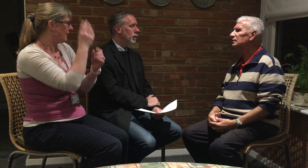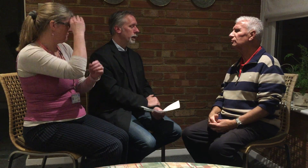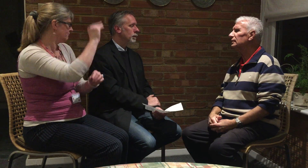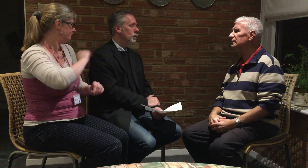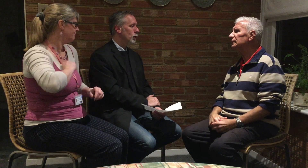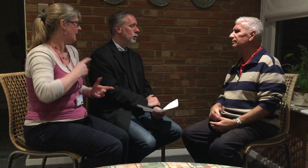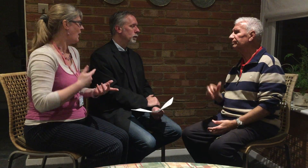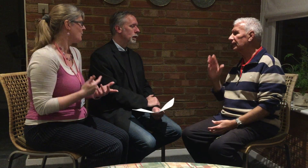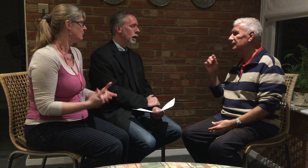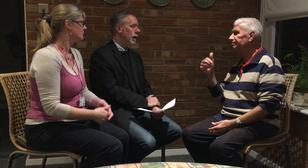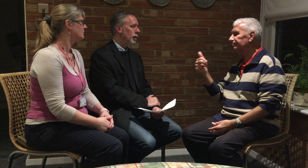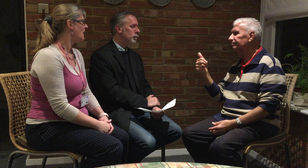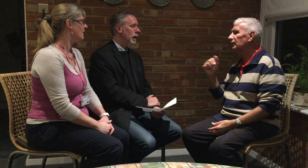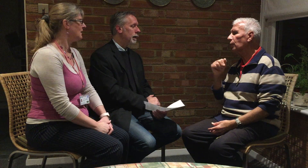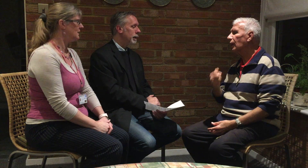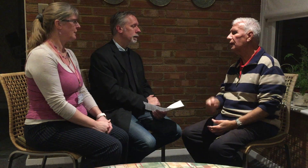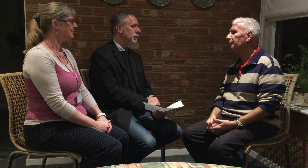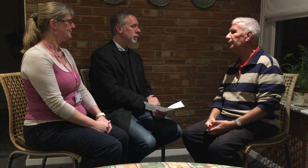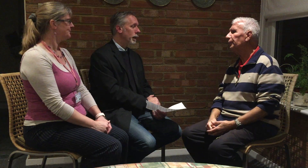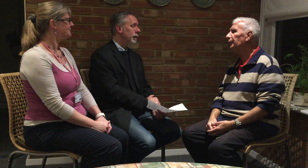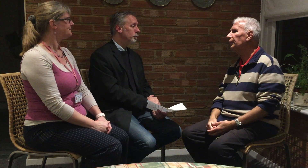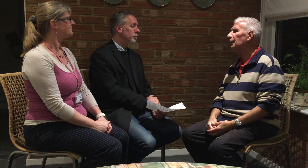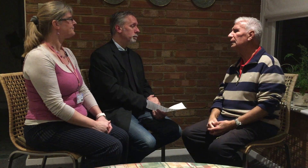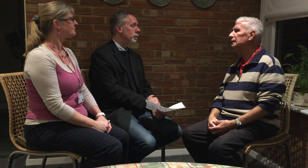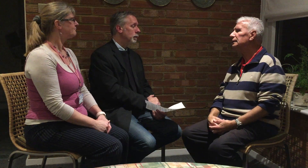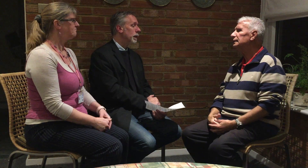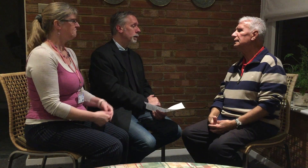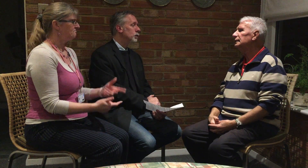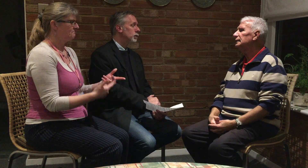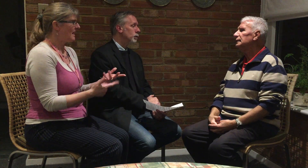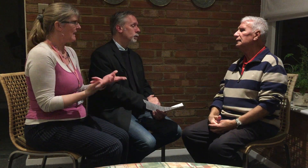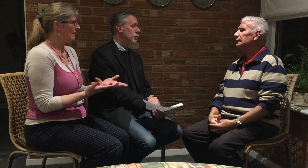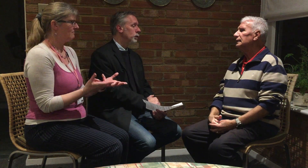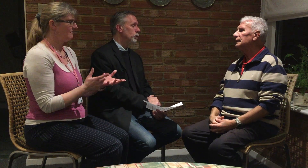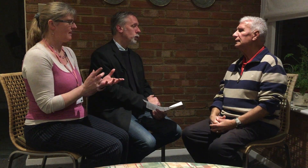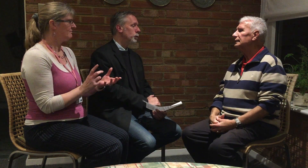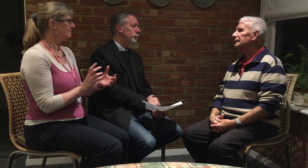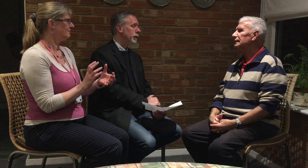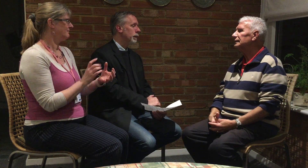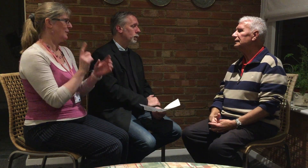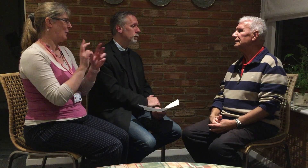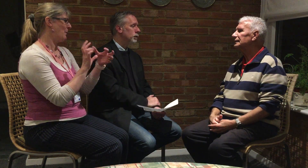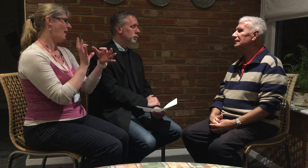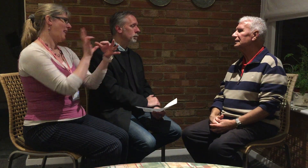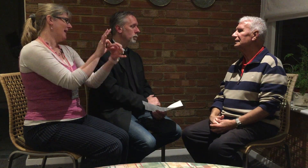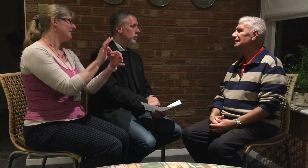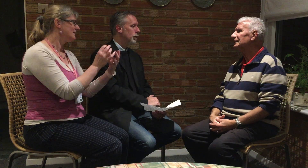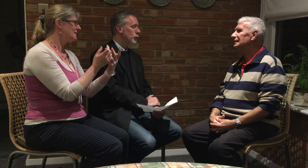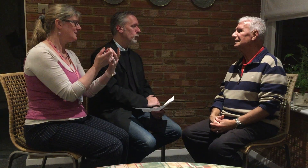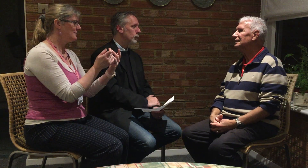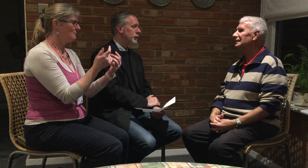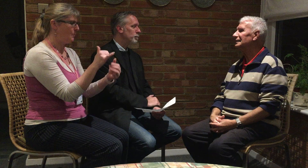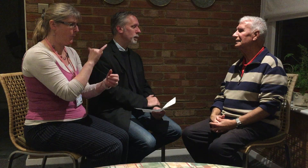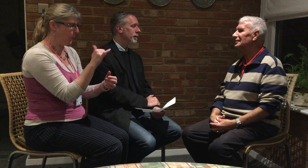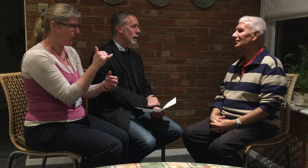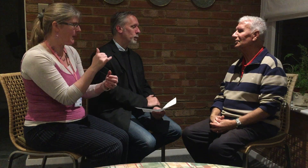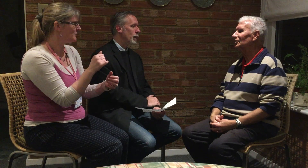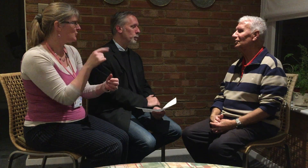I can do. Yeah, and let you know. any links to YouTube videos that you could send me, that would help